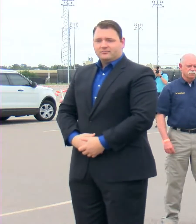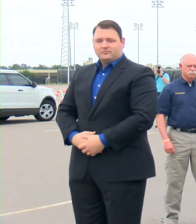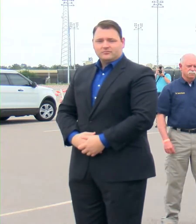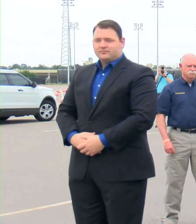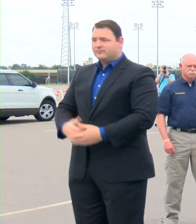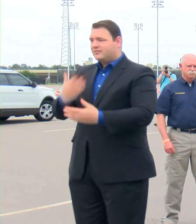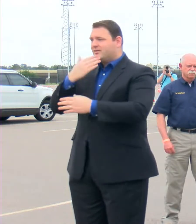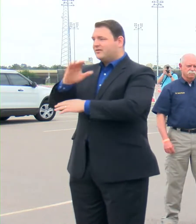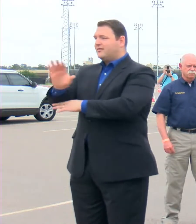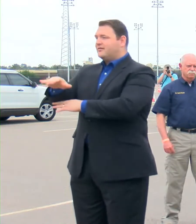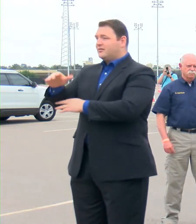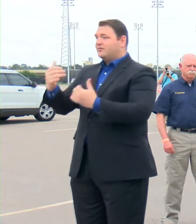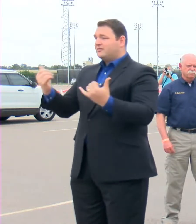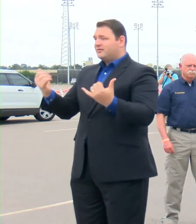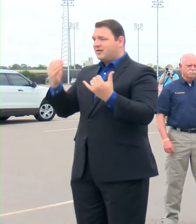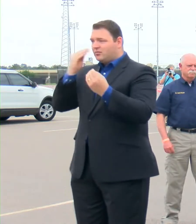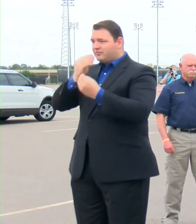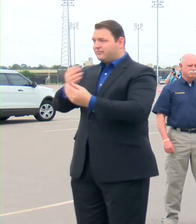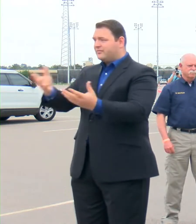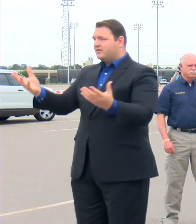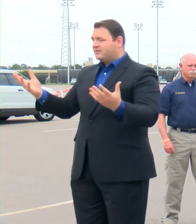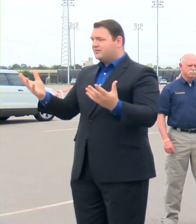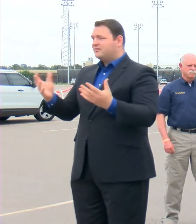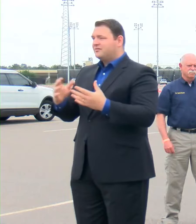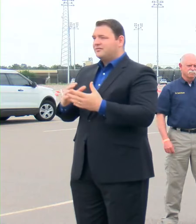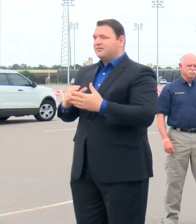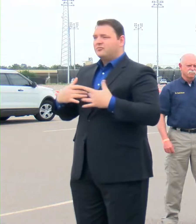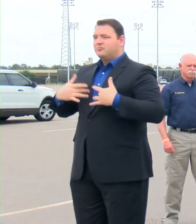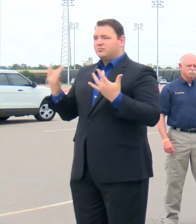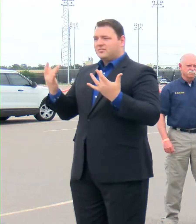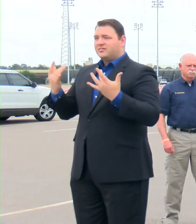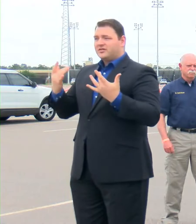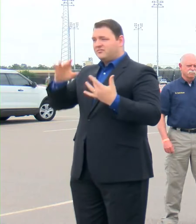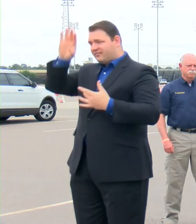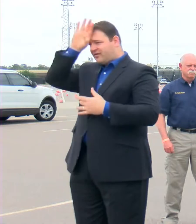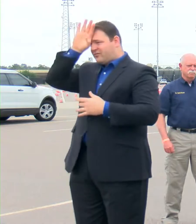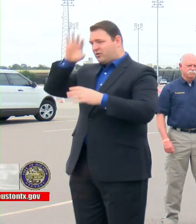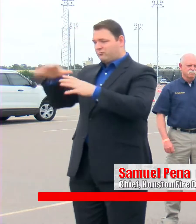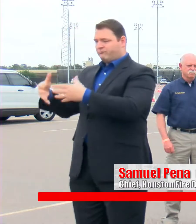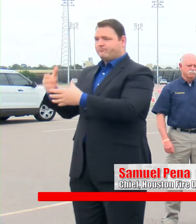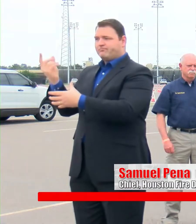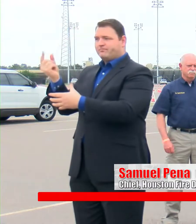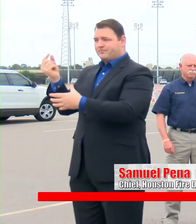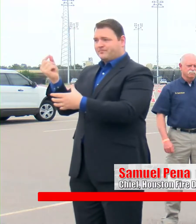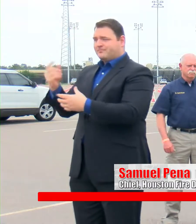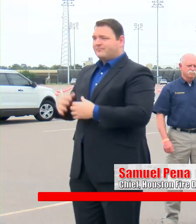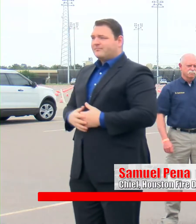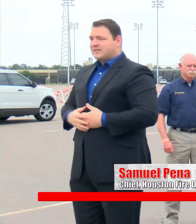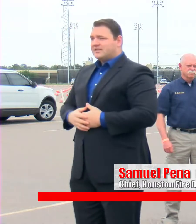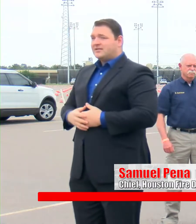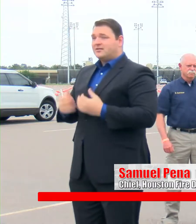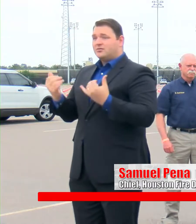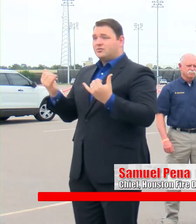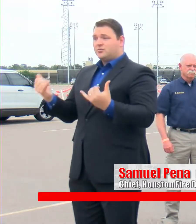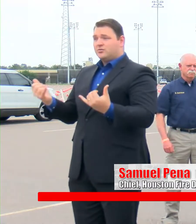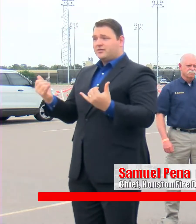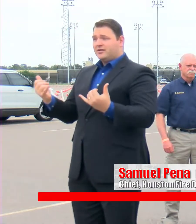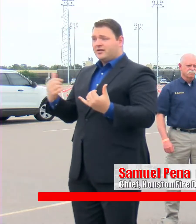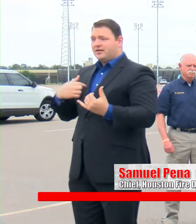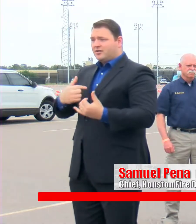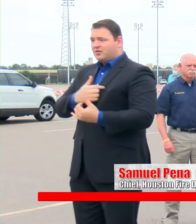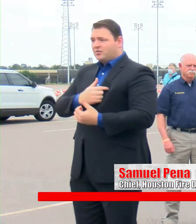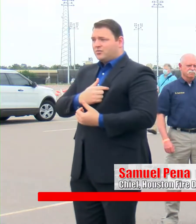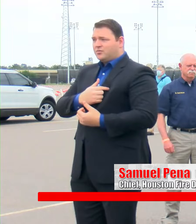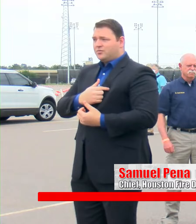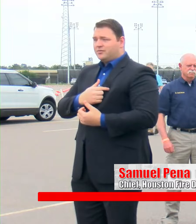Good afternoon. So let me give you a quick brief on the status of the Houston Fire Department. As of today, we are able to staff all our